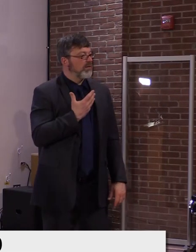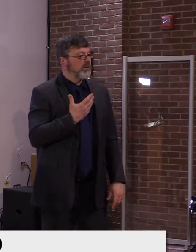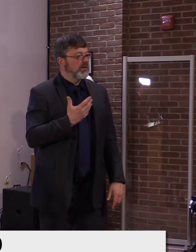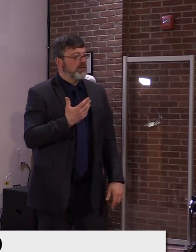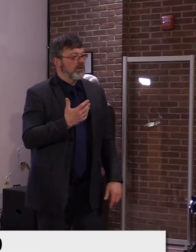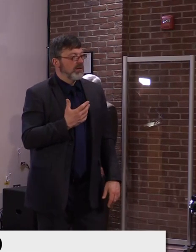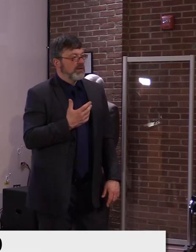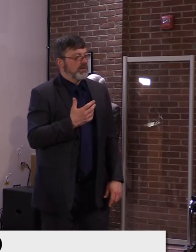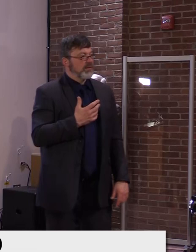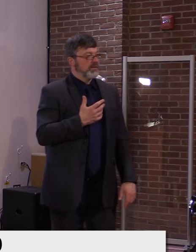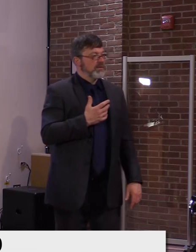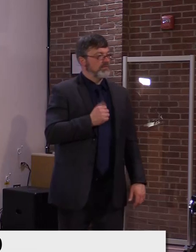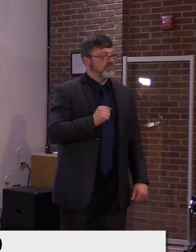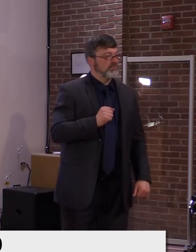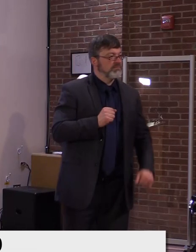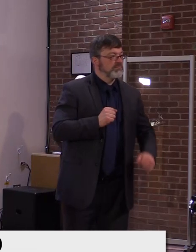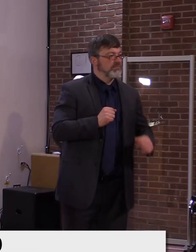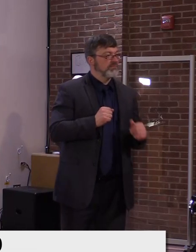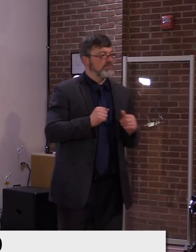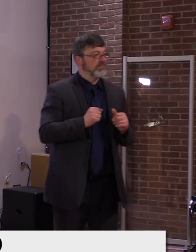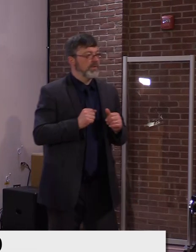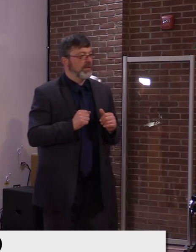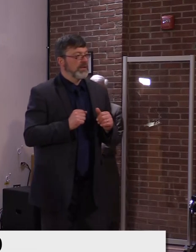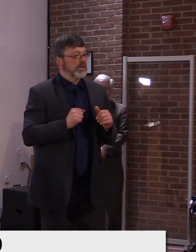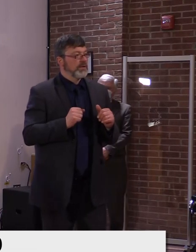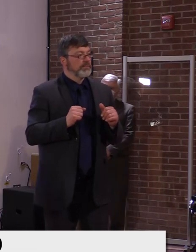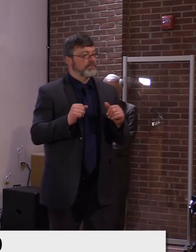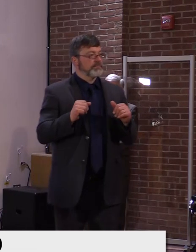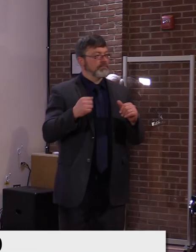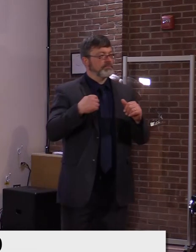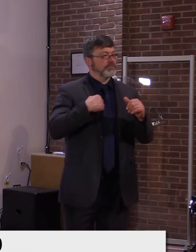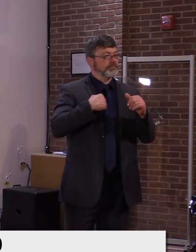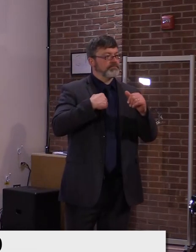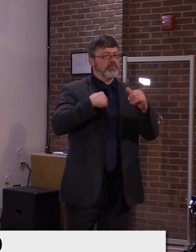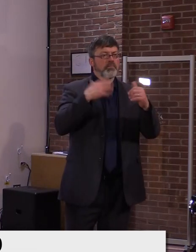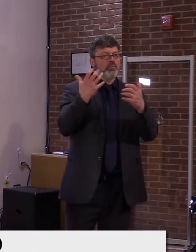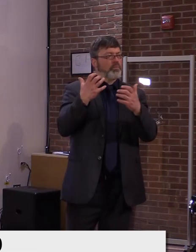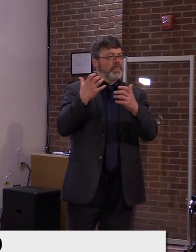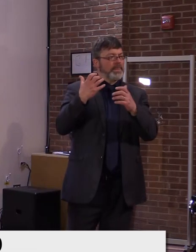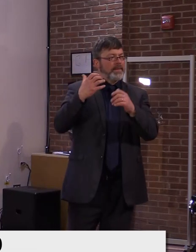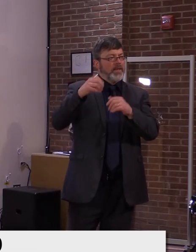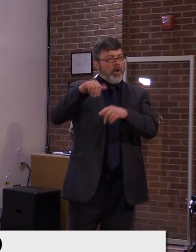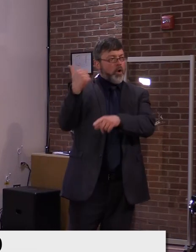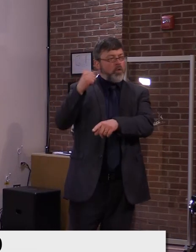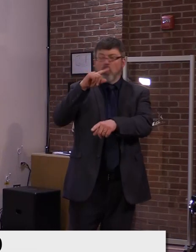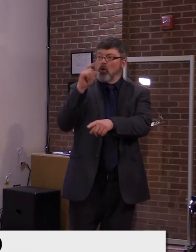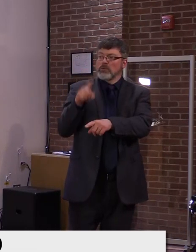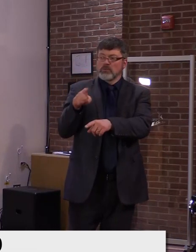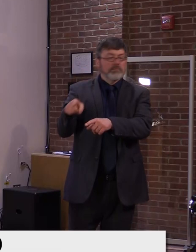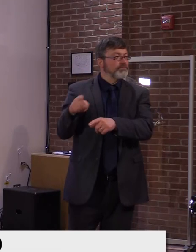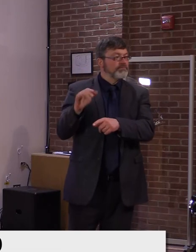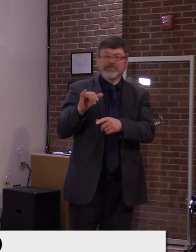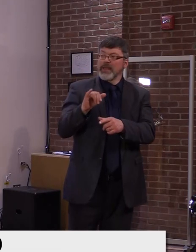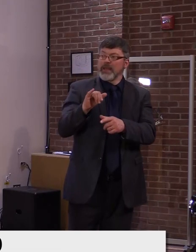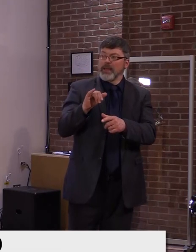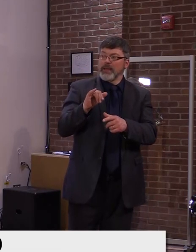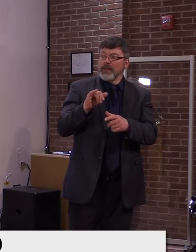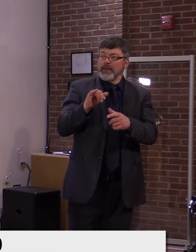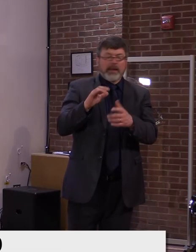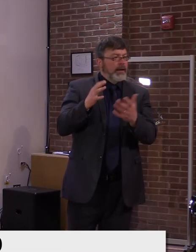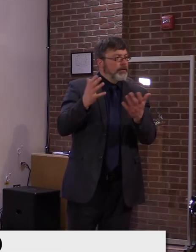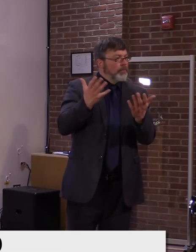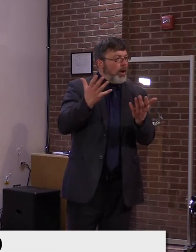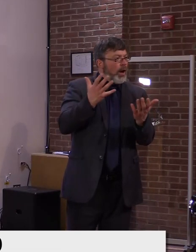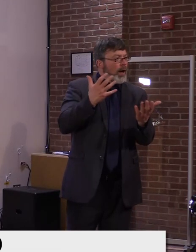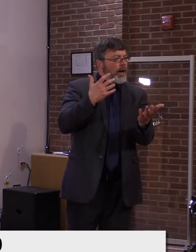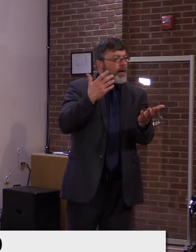All right. You talked about how this is a recommendation, not a mandate, but is your intention to follow the recommendation in